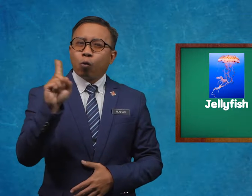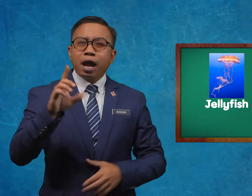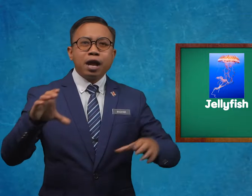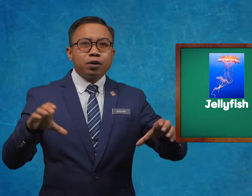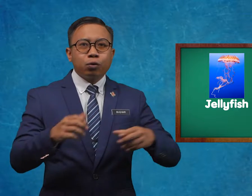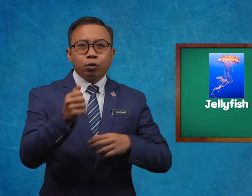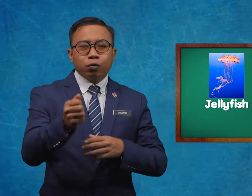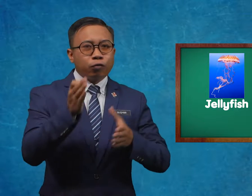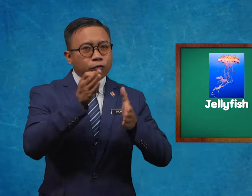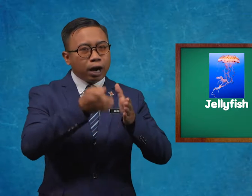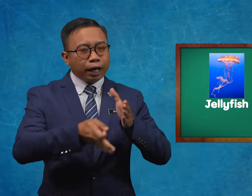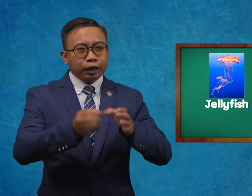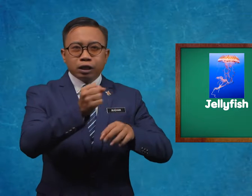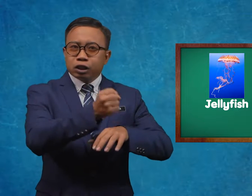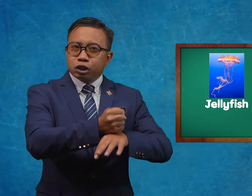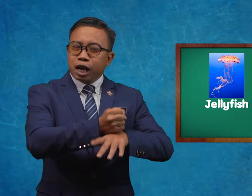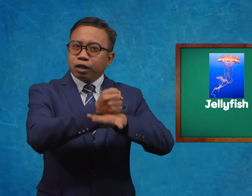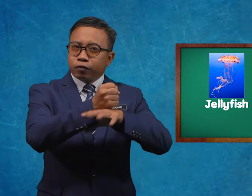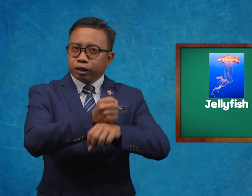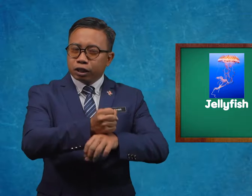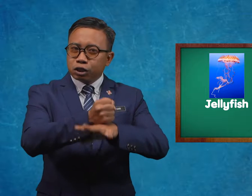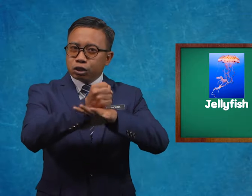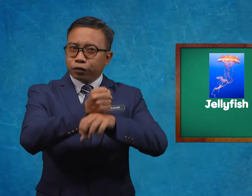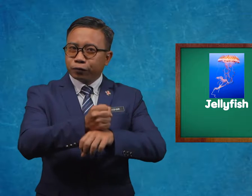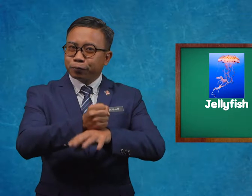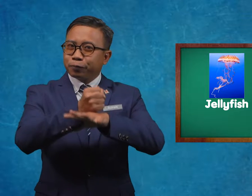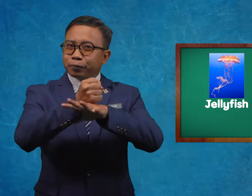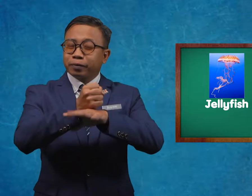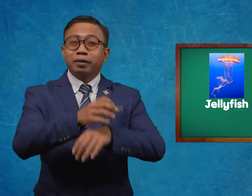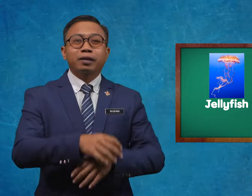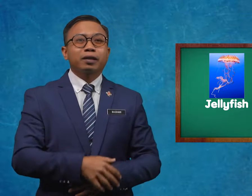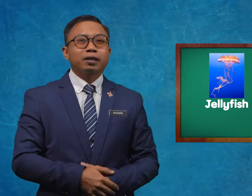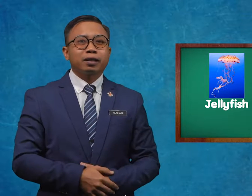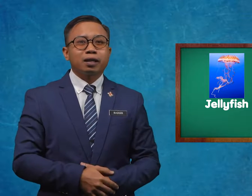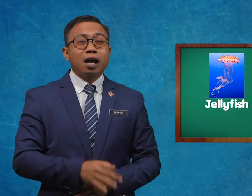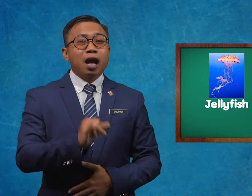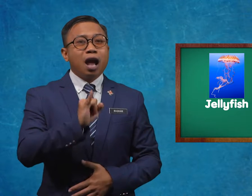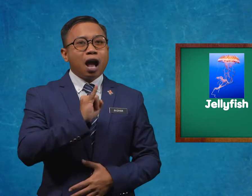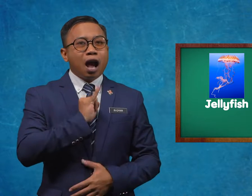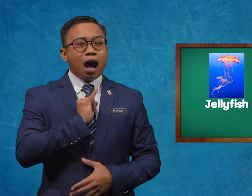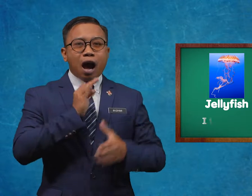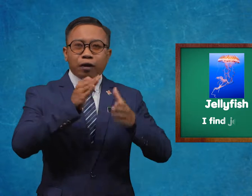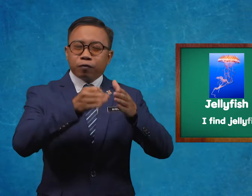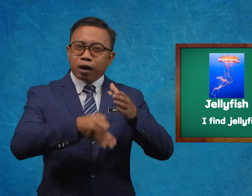Where do you find jellyfish? I